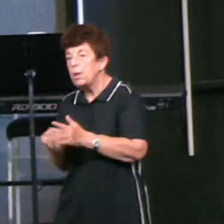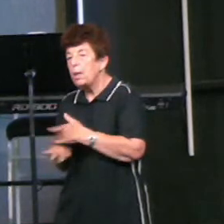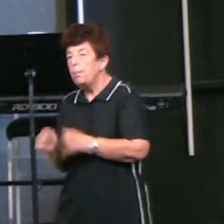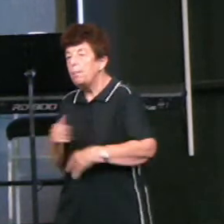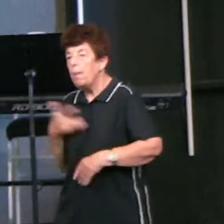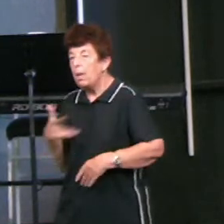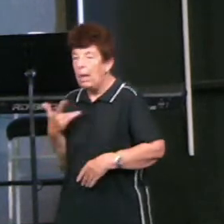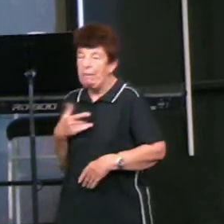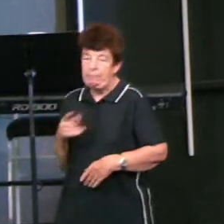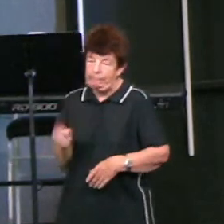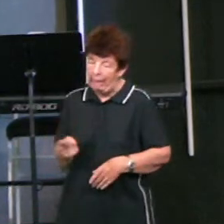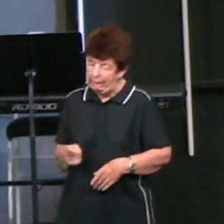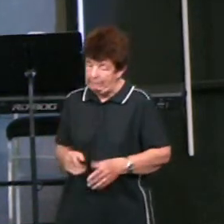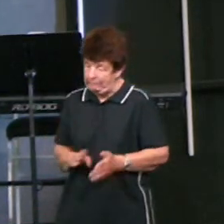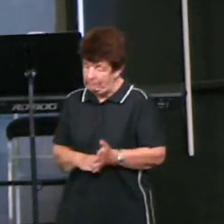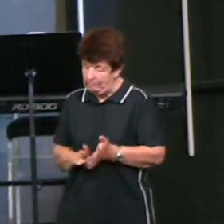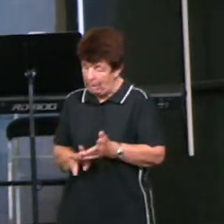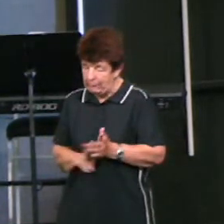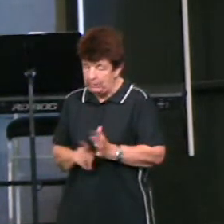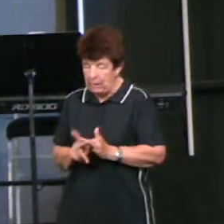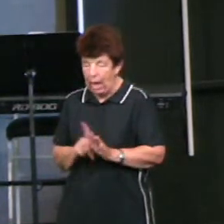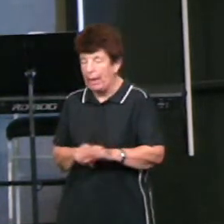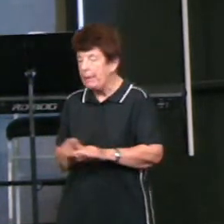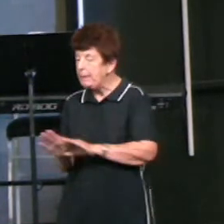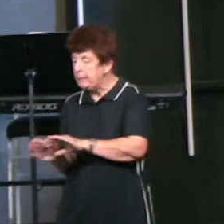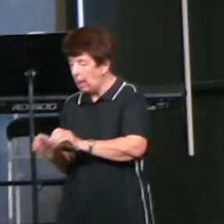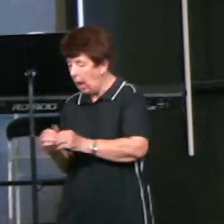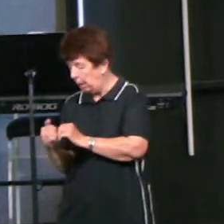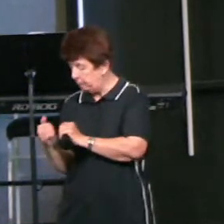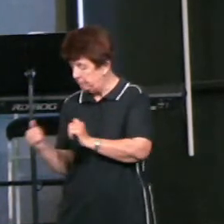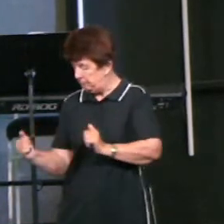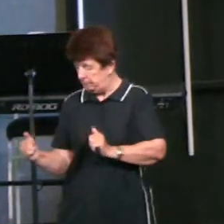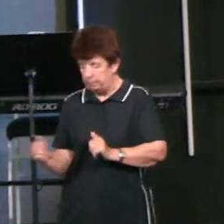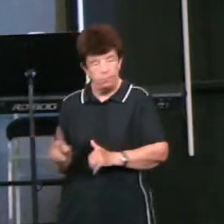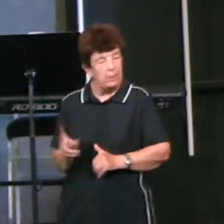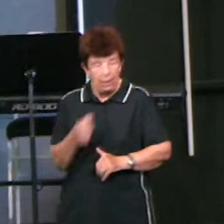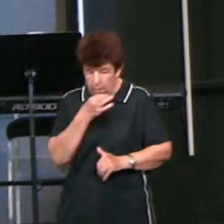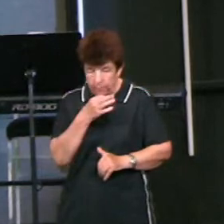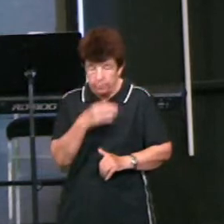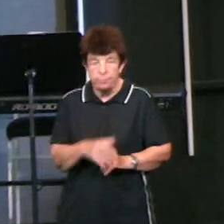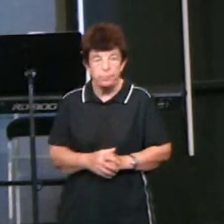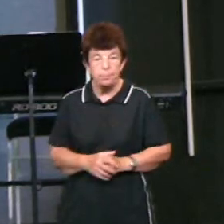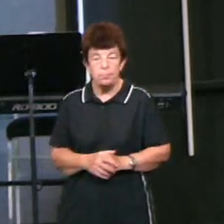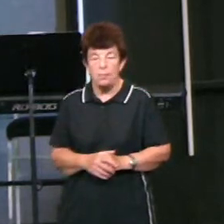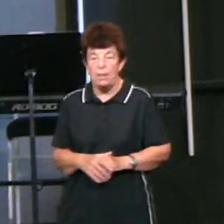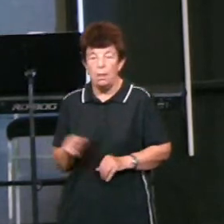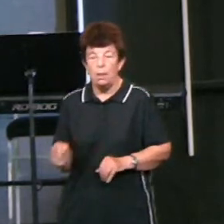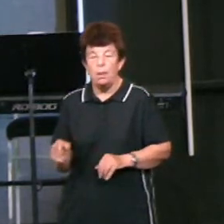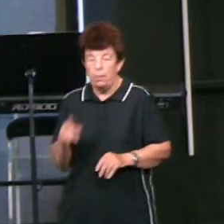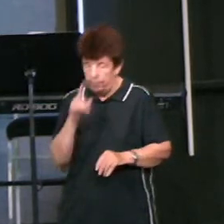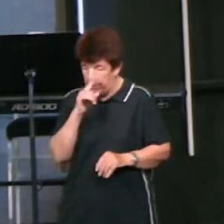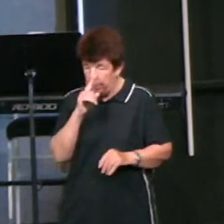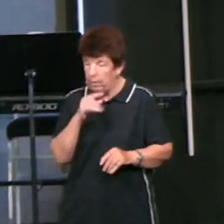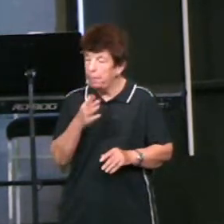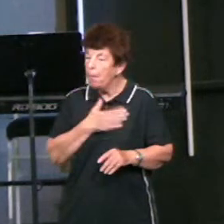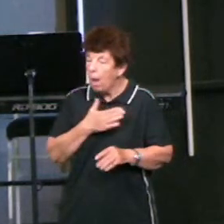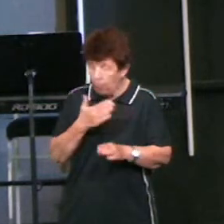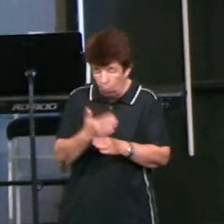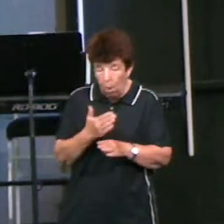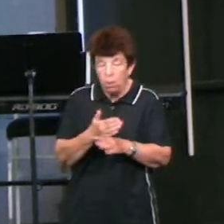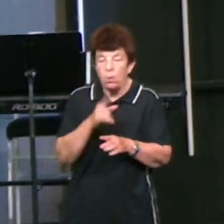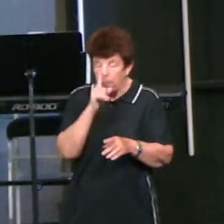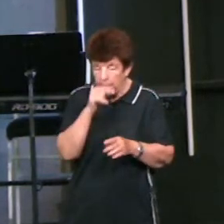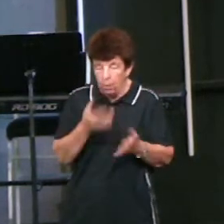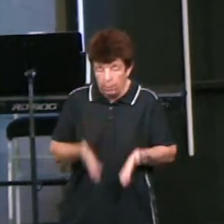I'm kind of going to disassociate that a little bit. See, these people that I work with or these people in the